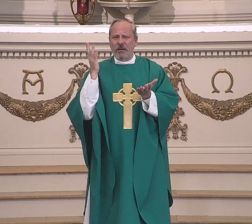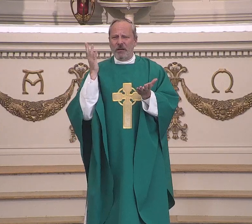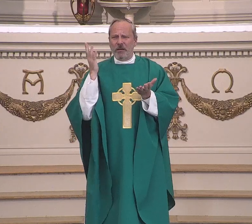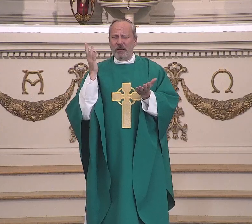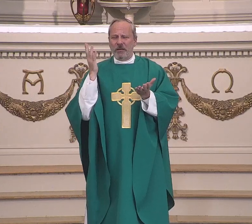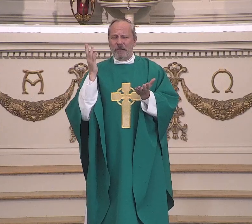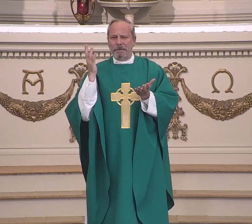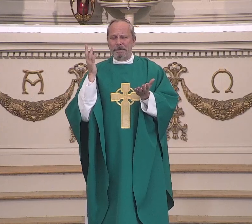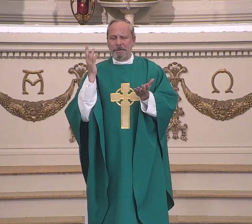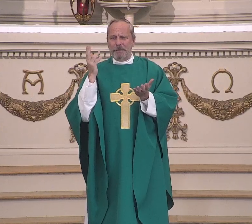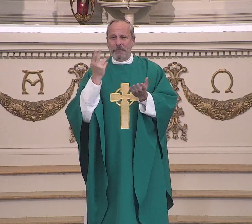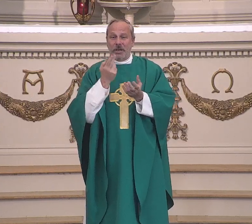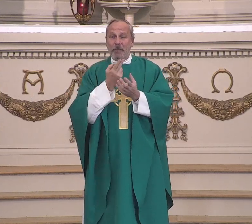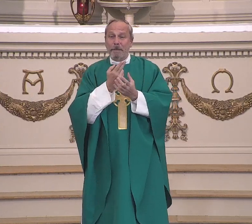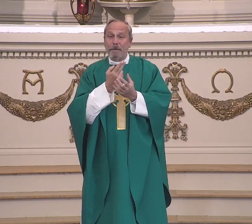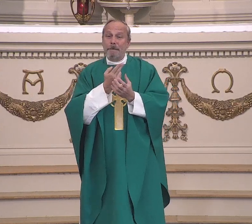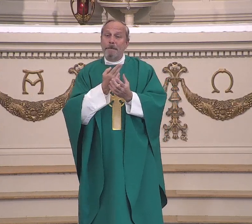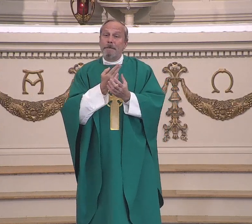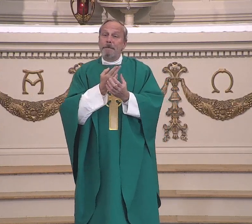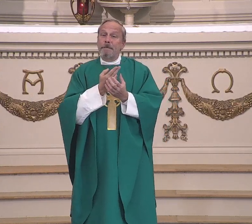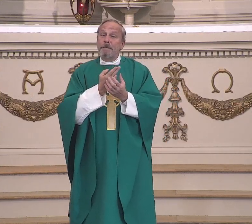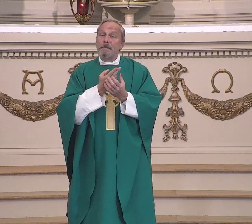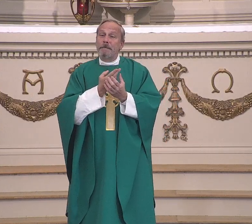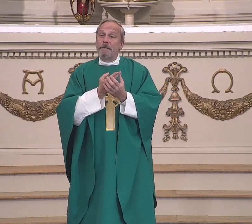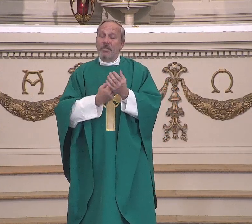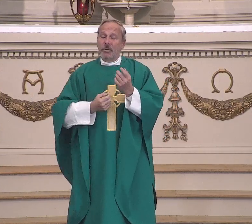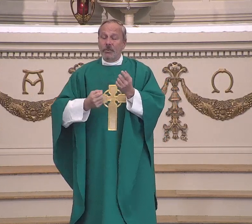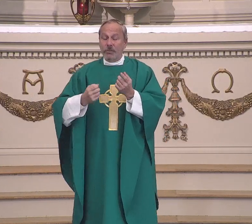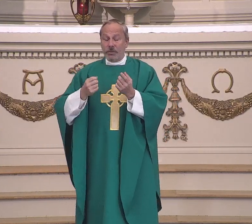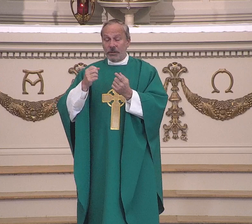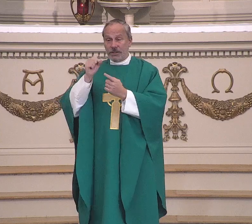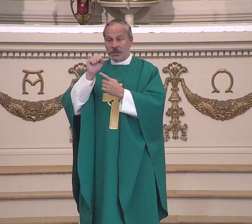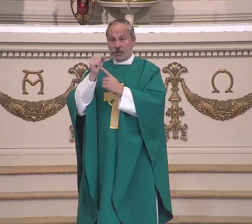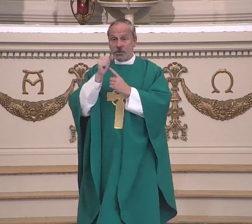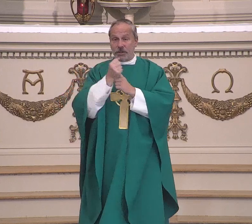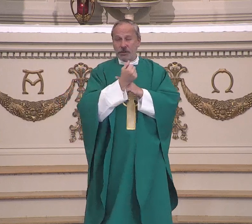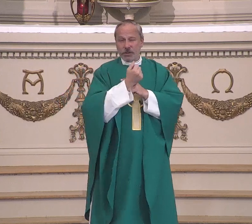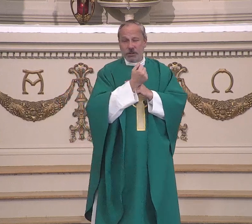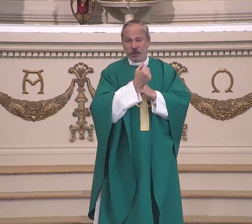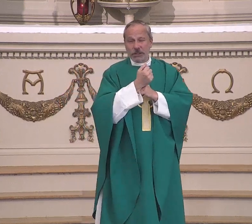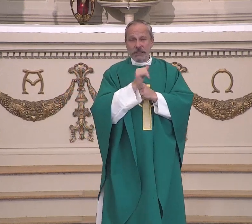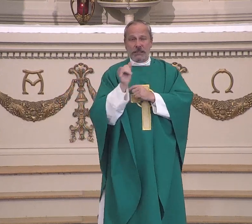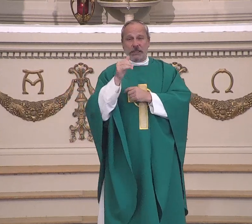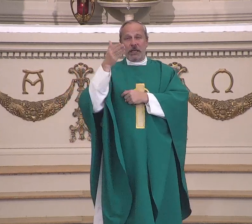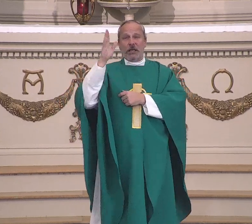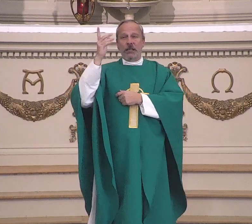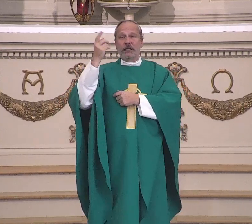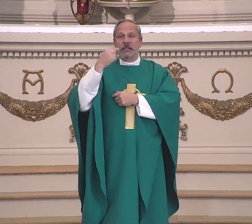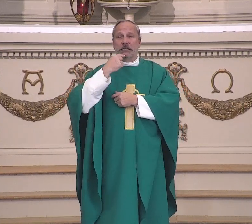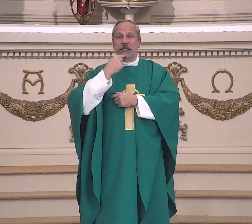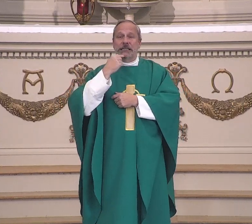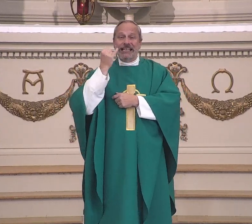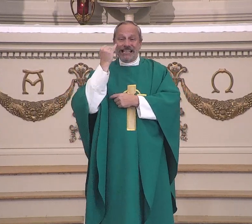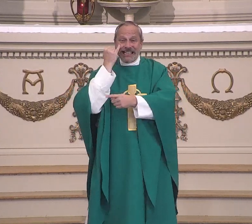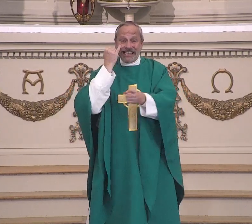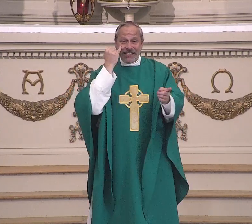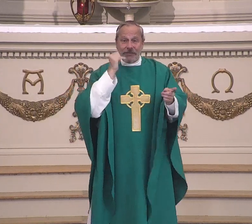It seems like the coins that she had before were more worth more or more valuable compared with the